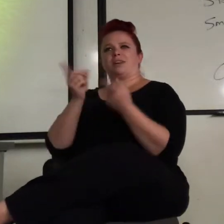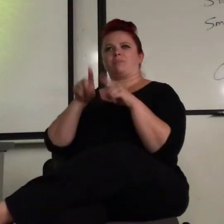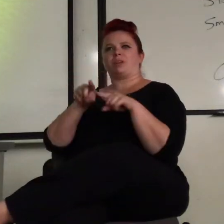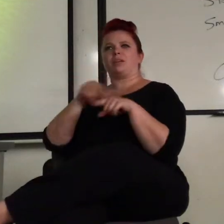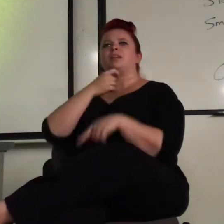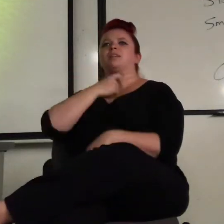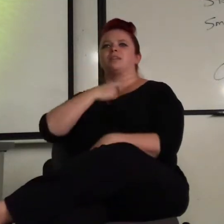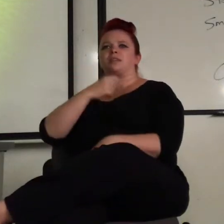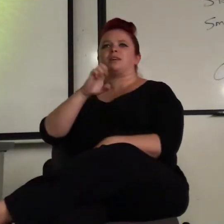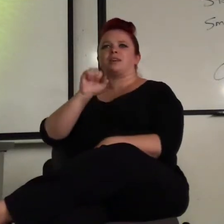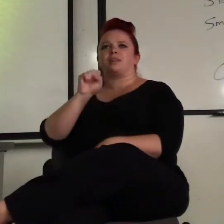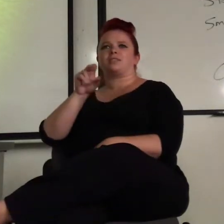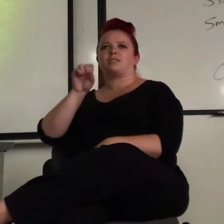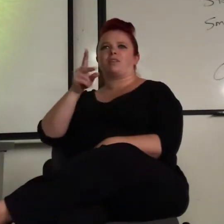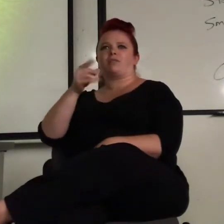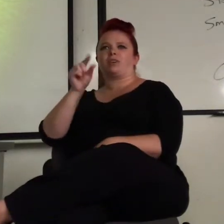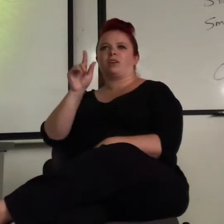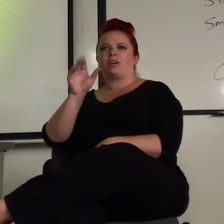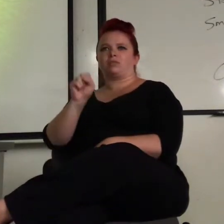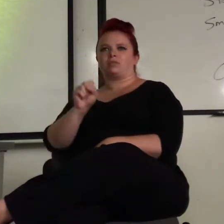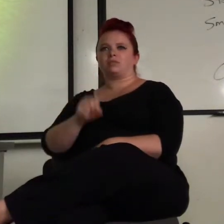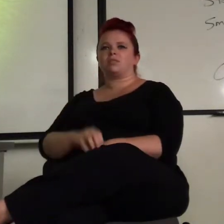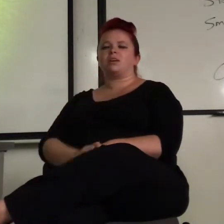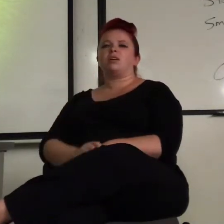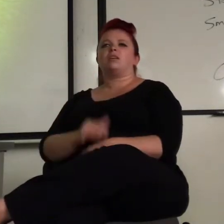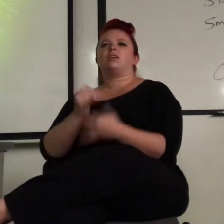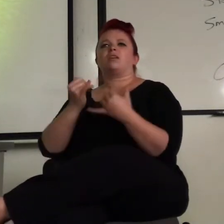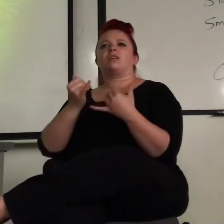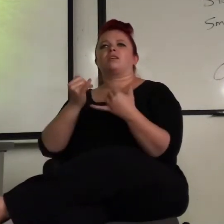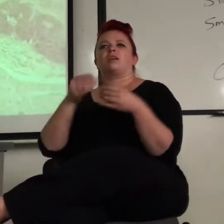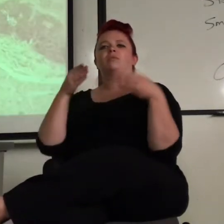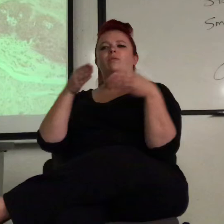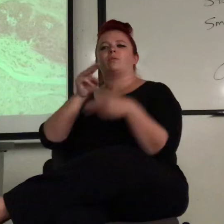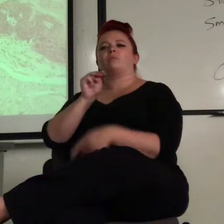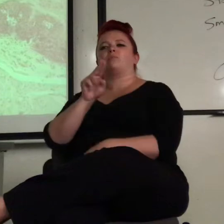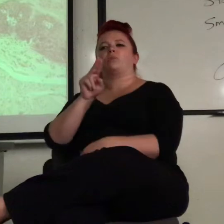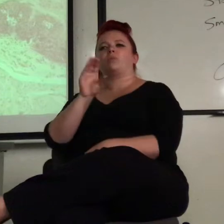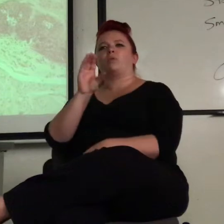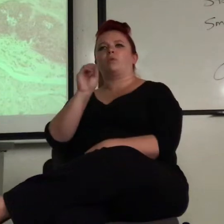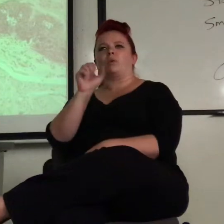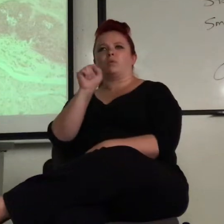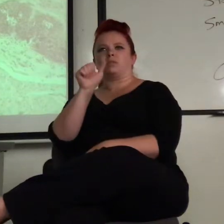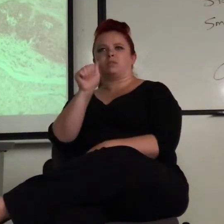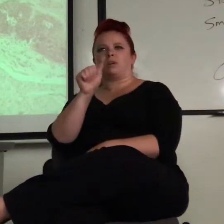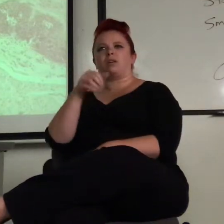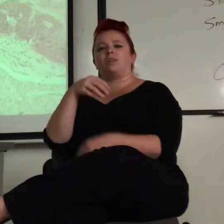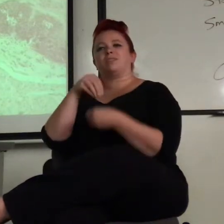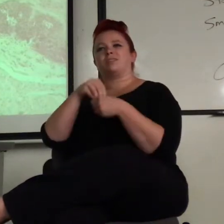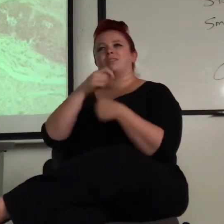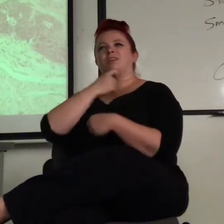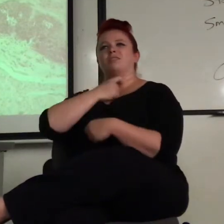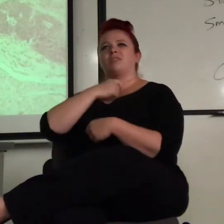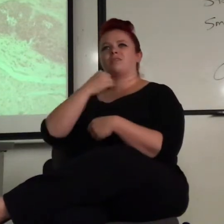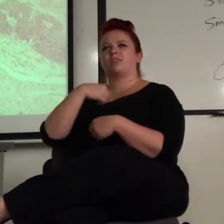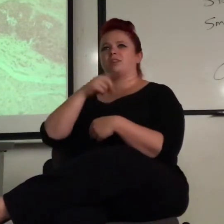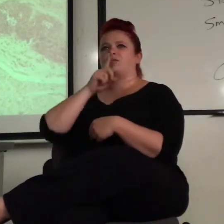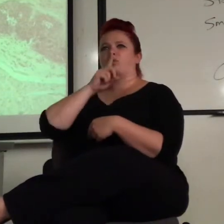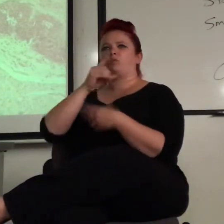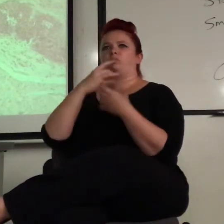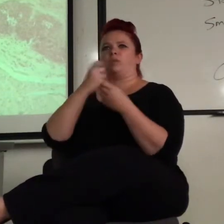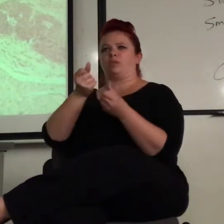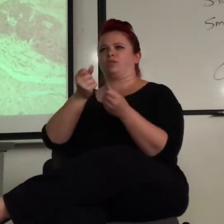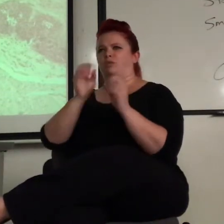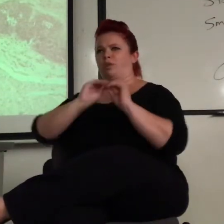Esophagus. Let's focus in on mucosa. In the esophagus, you have a well-defined